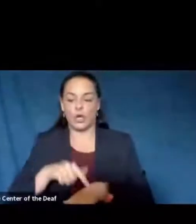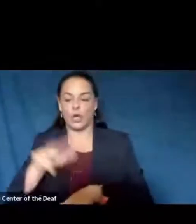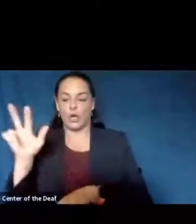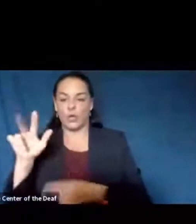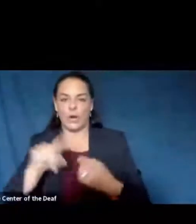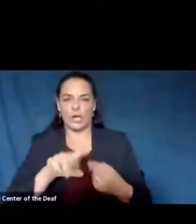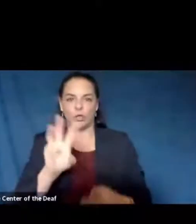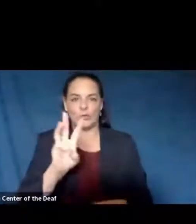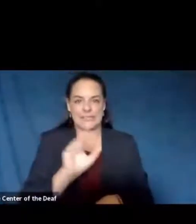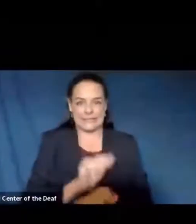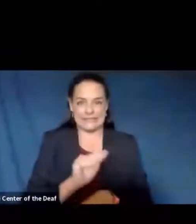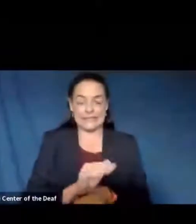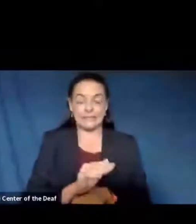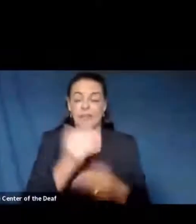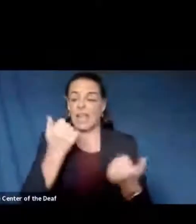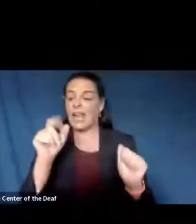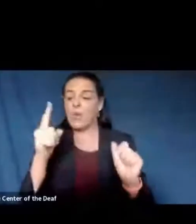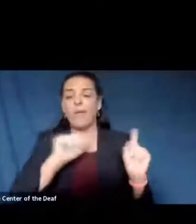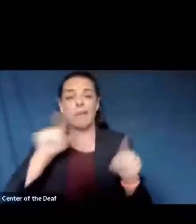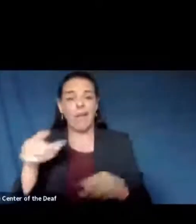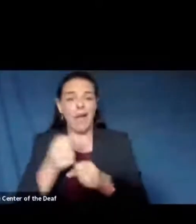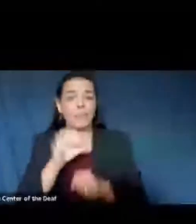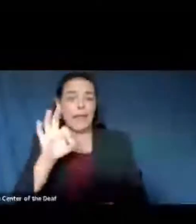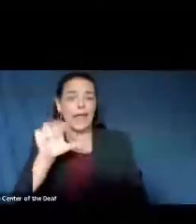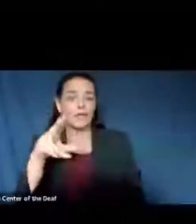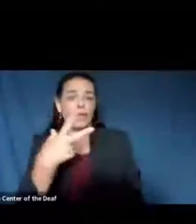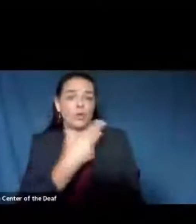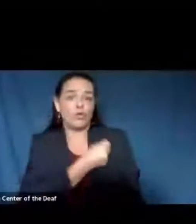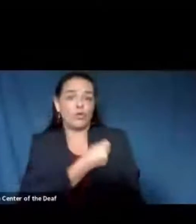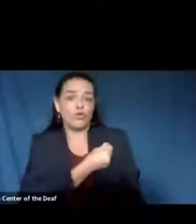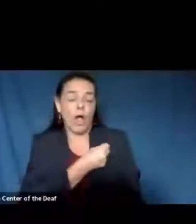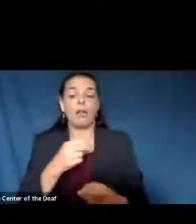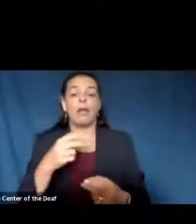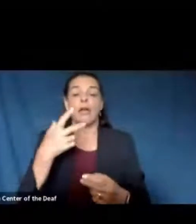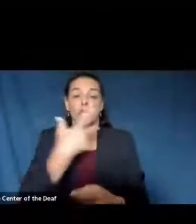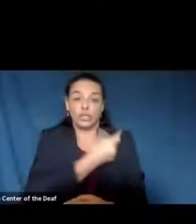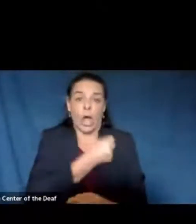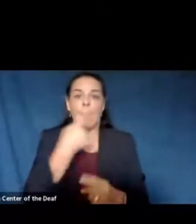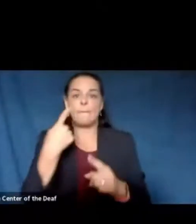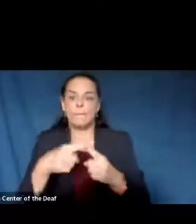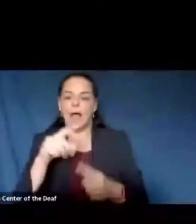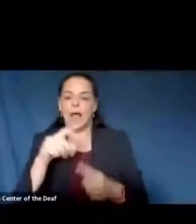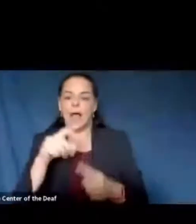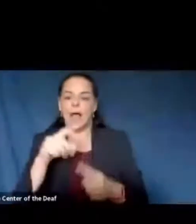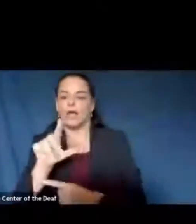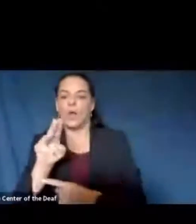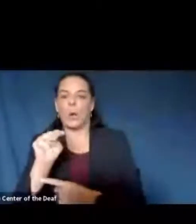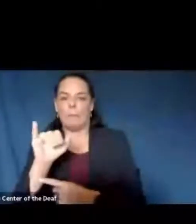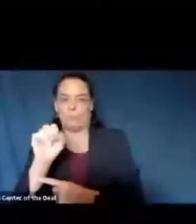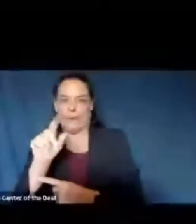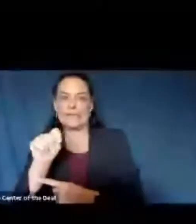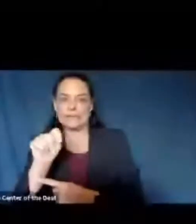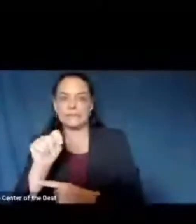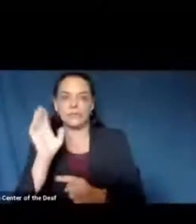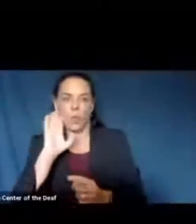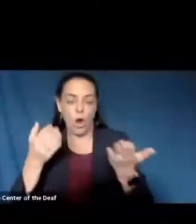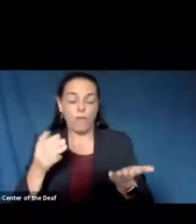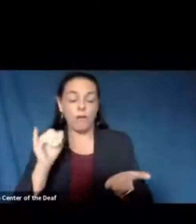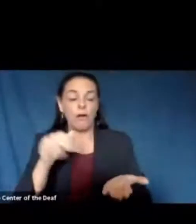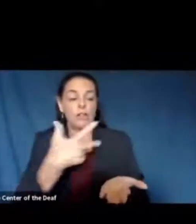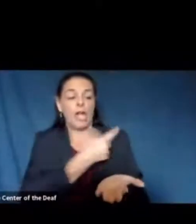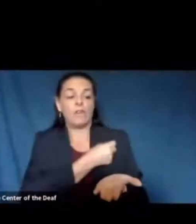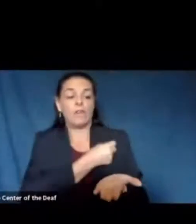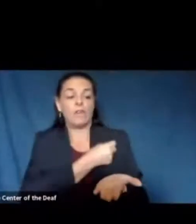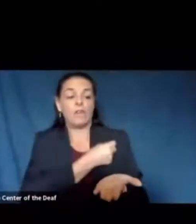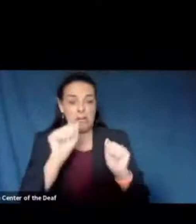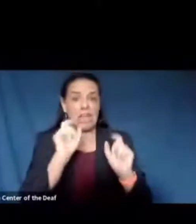welcome to come get their flu vaccine. Both flu mist and the flu shot will be available. Vaccine will be available for those who are